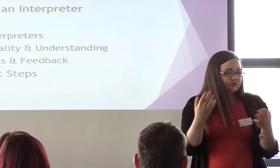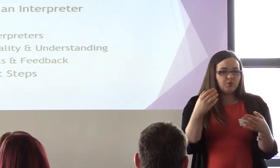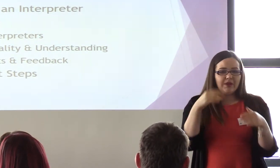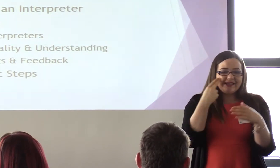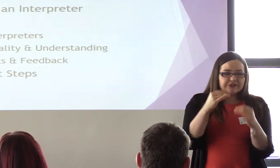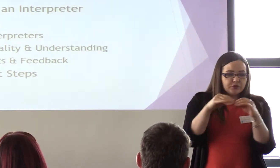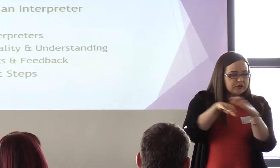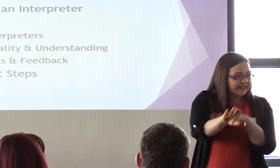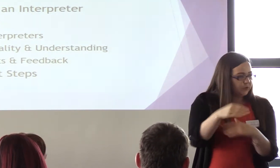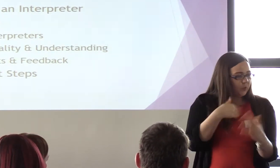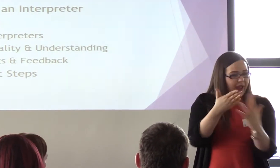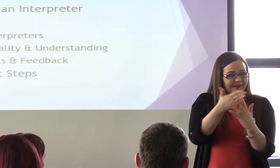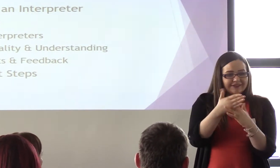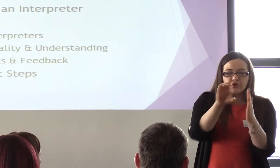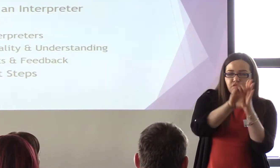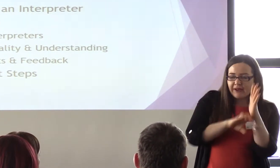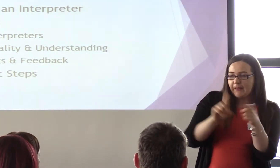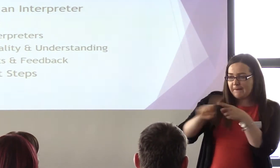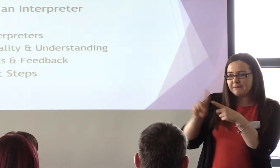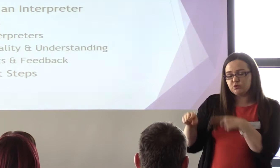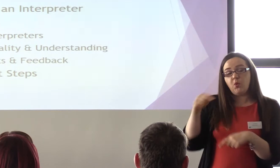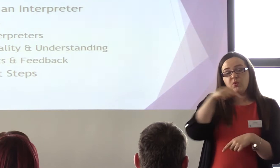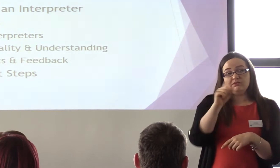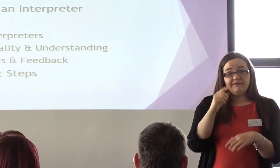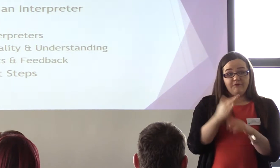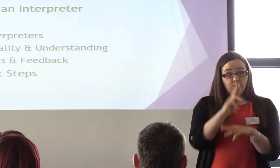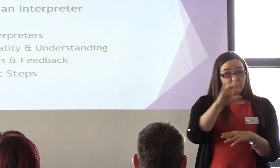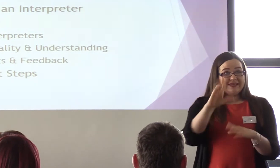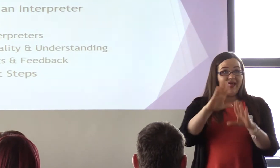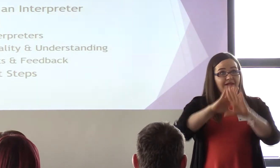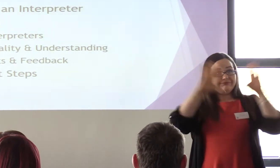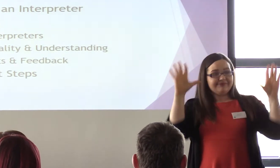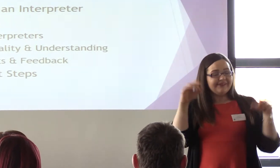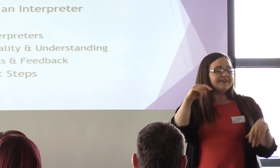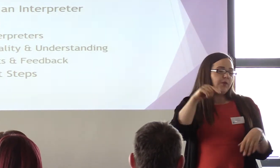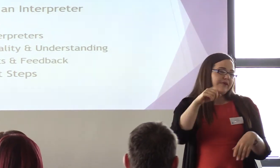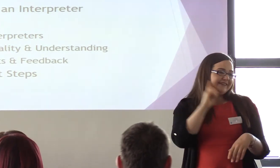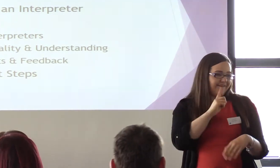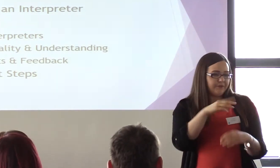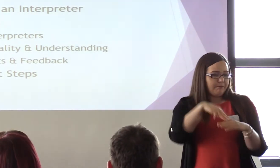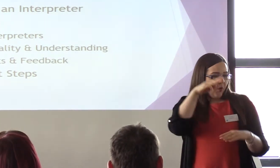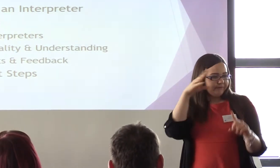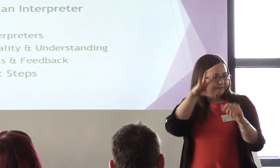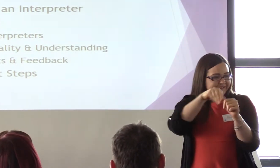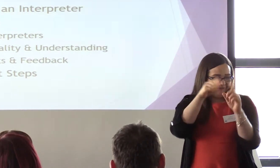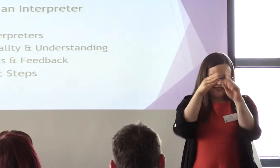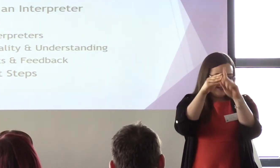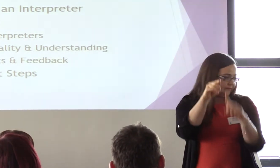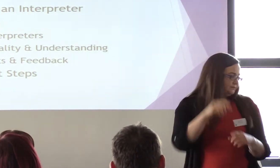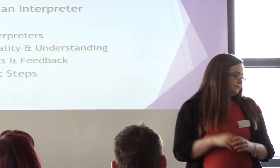at the top of that pyramid using interpreters. And so for the UDL, I